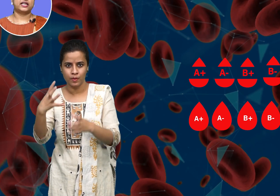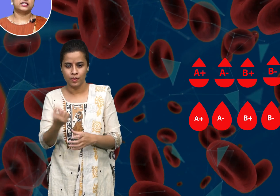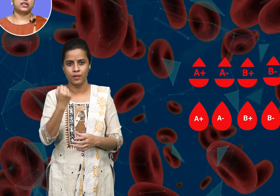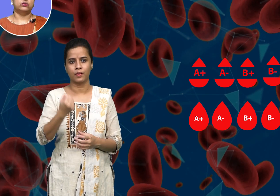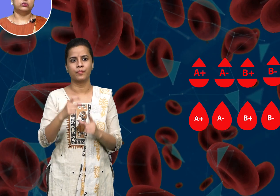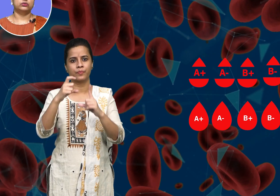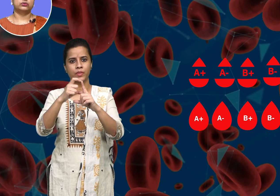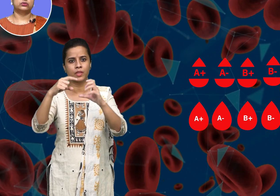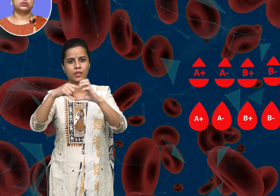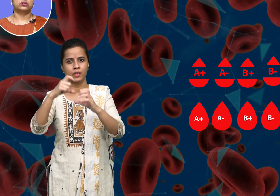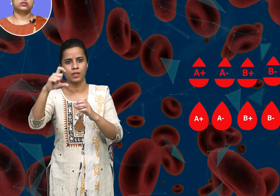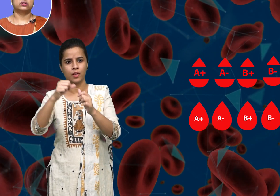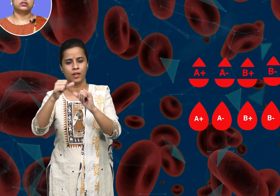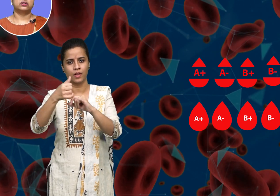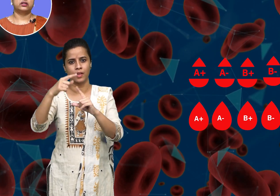De Castello